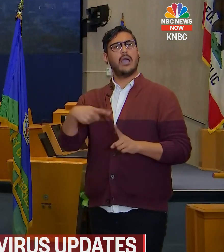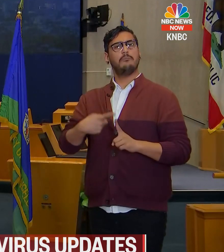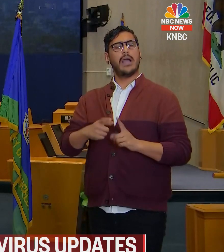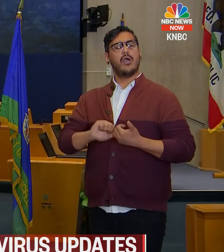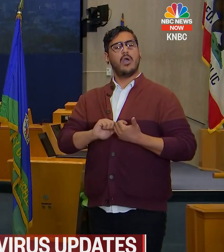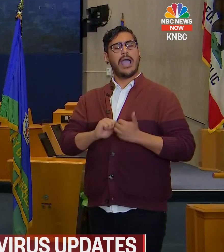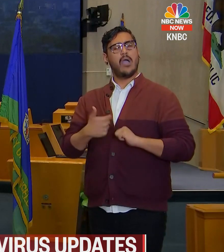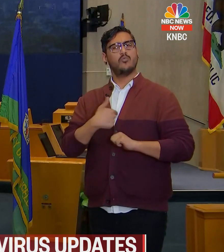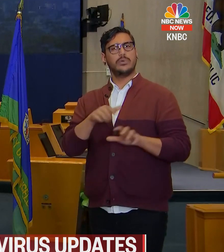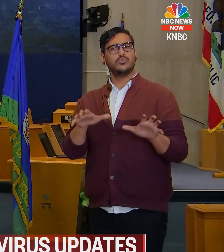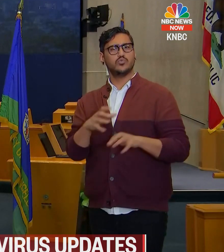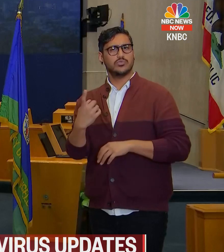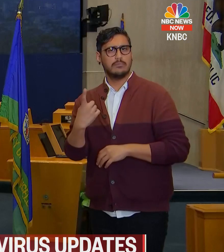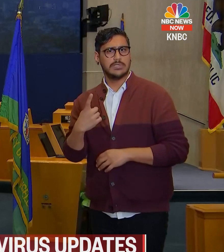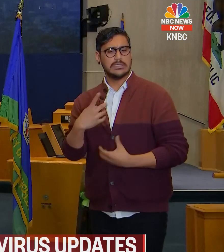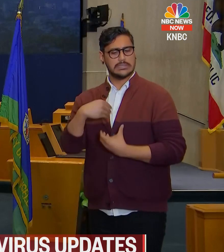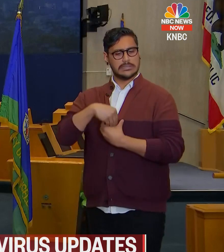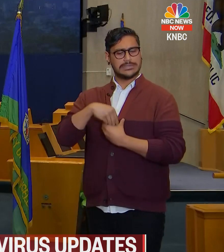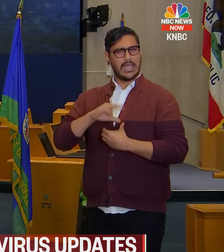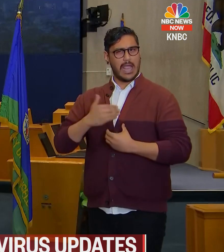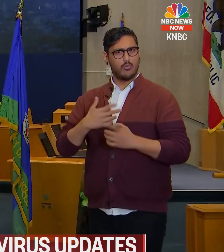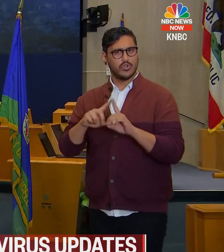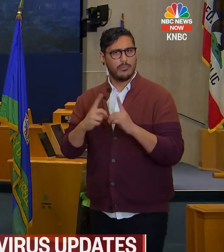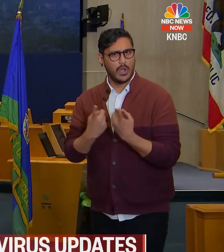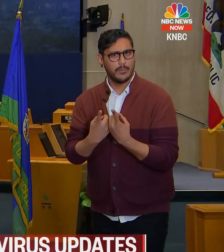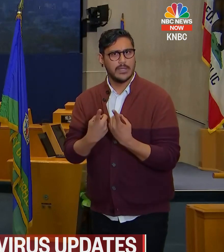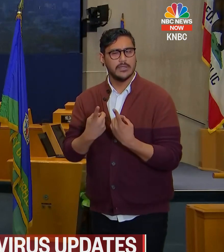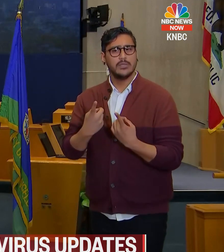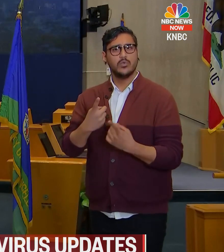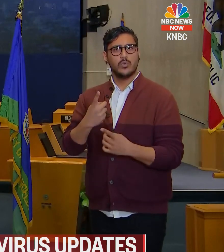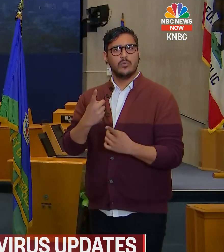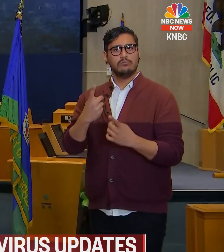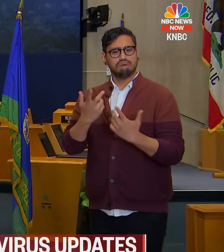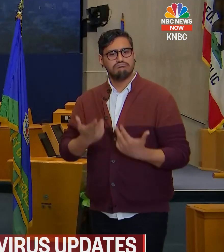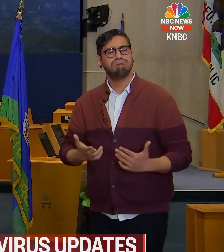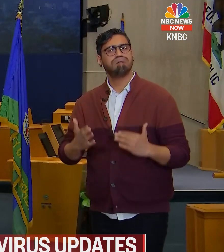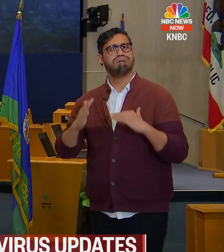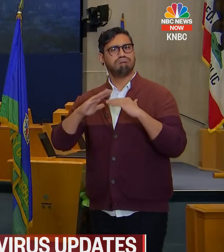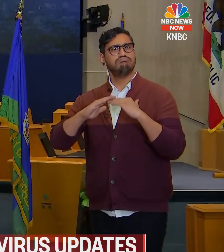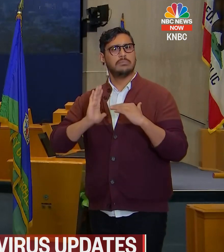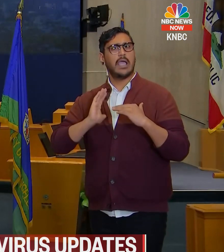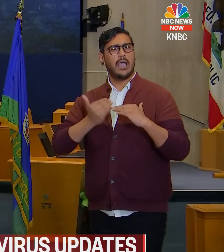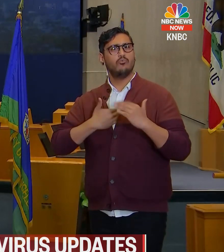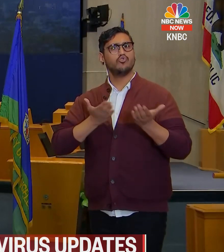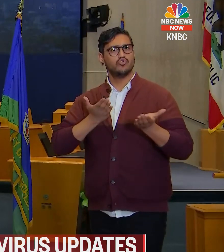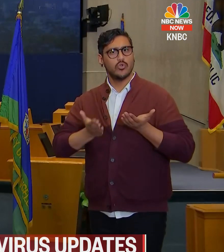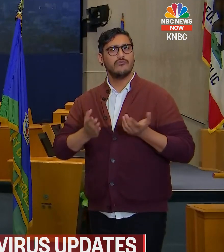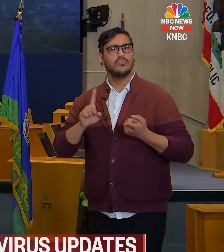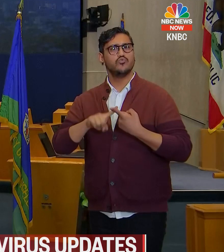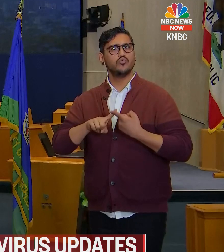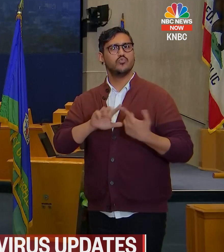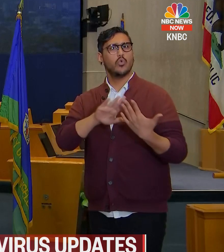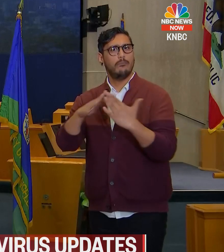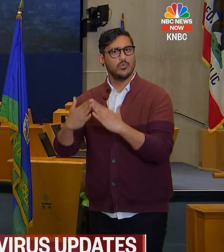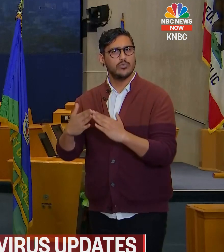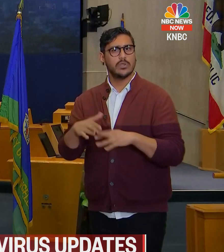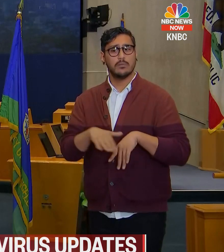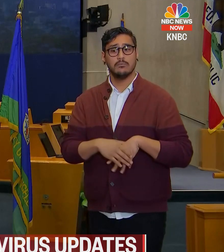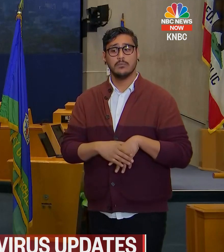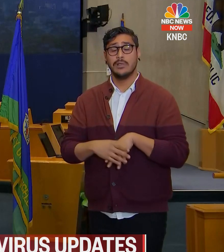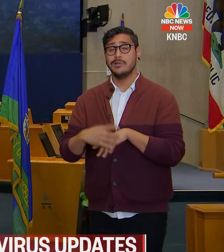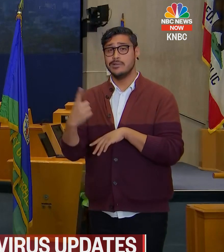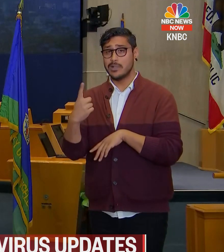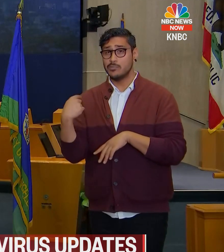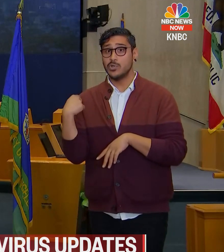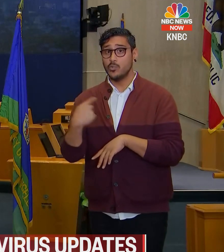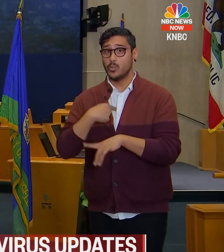done internally within the department to enhance our service to our community. One of the things that